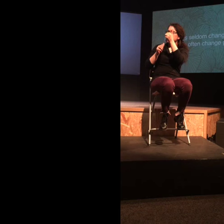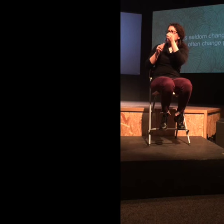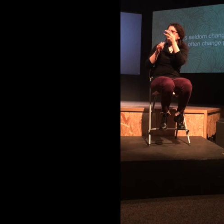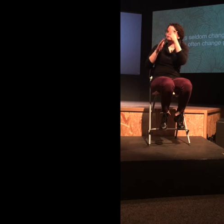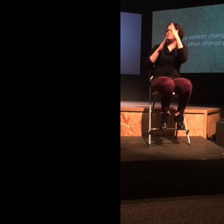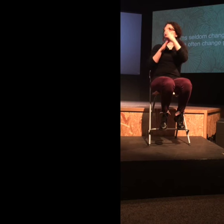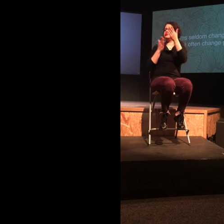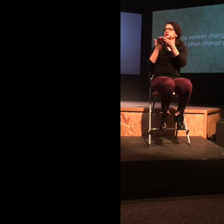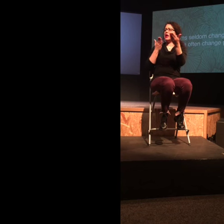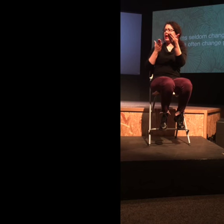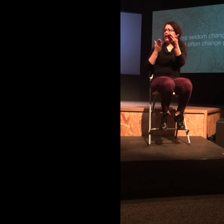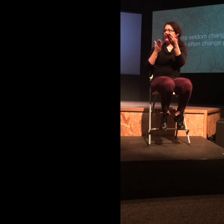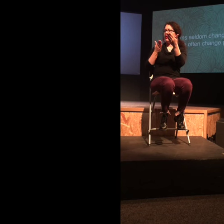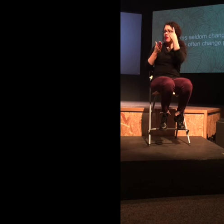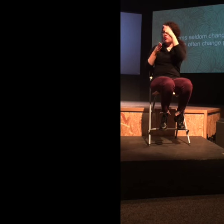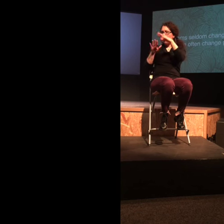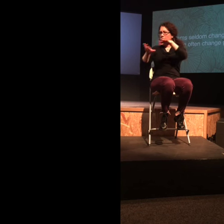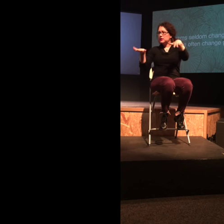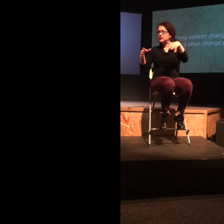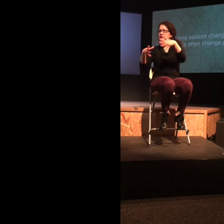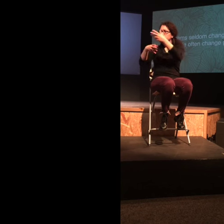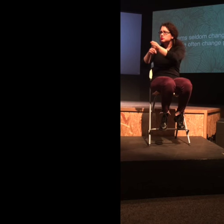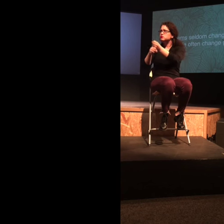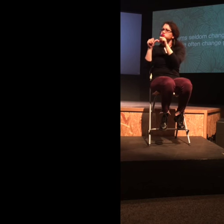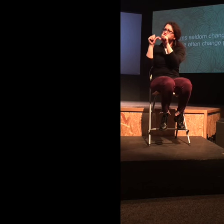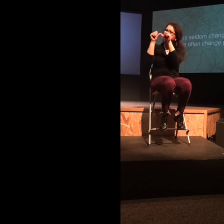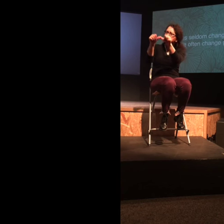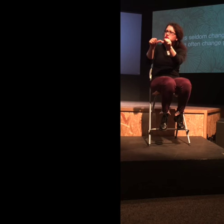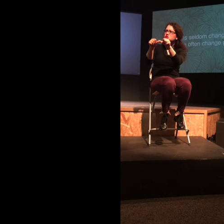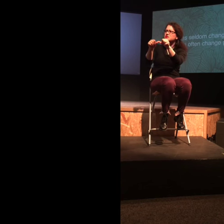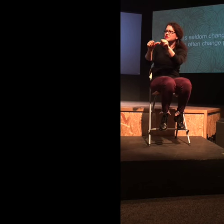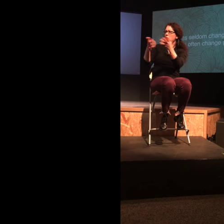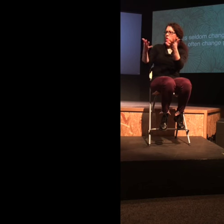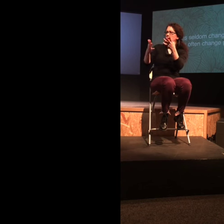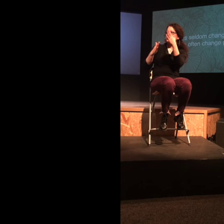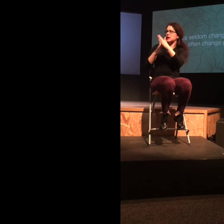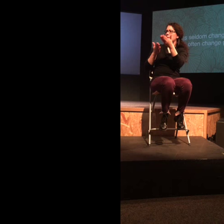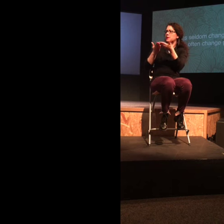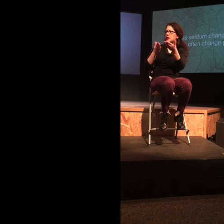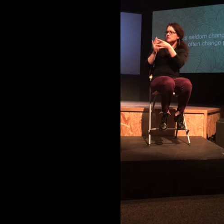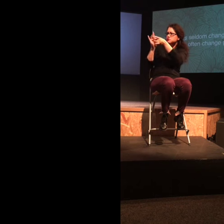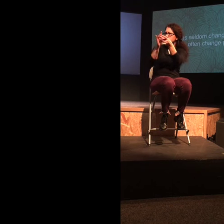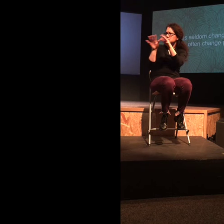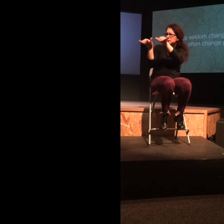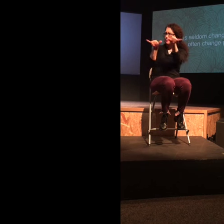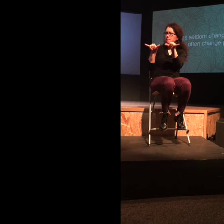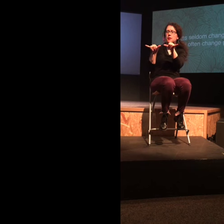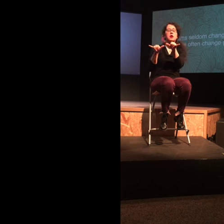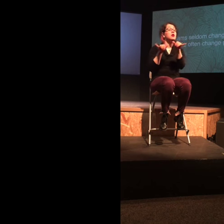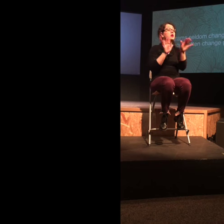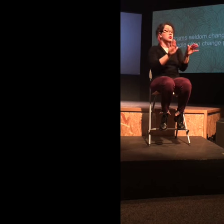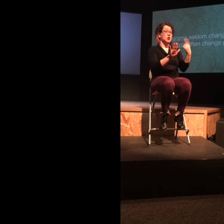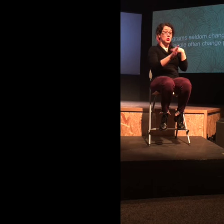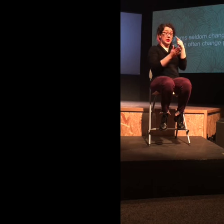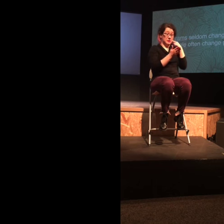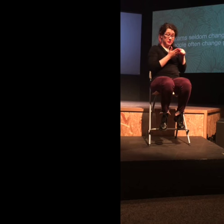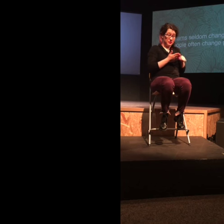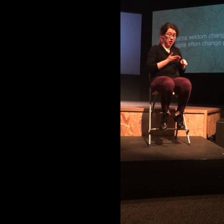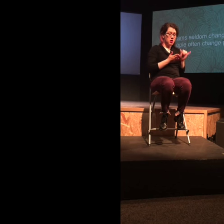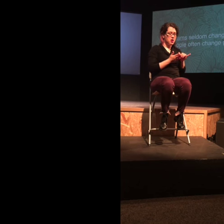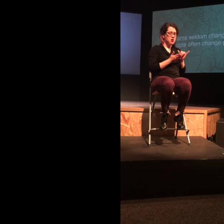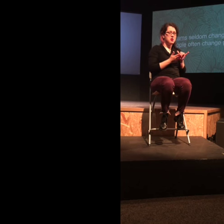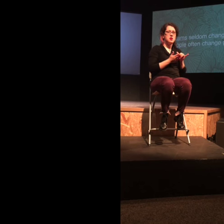had a sticky faith or a faith that sticks, the most prominent thing that we found in our study was that kids who